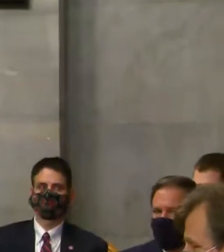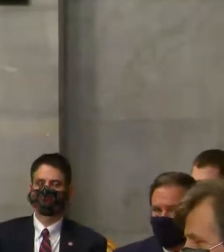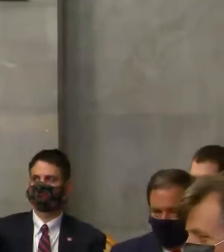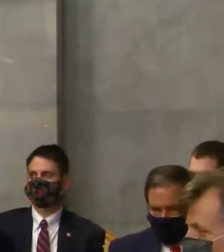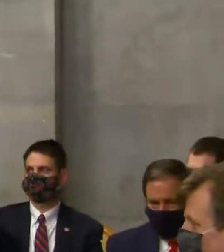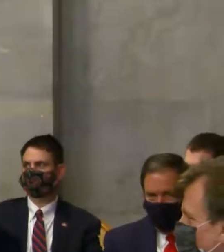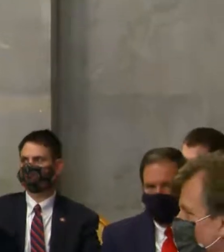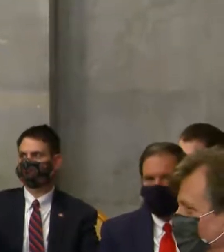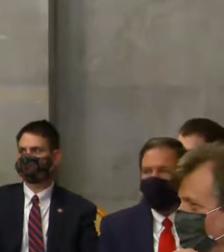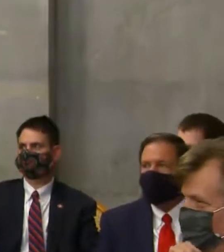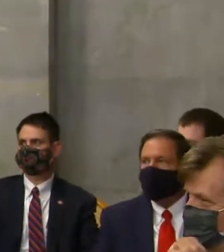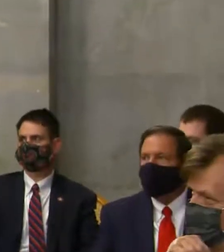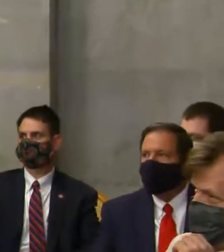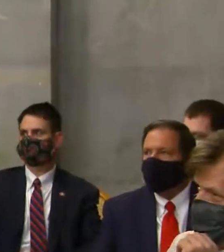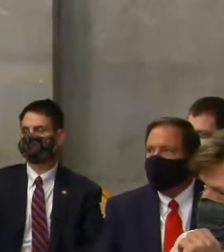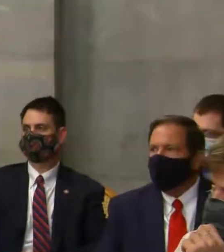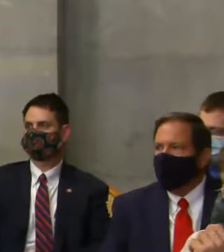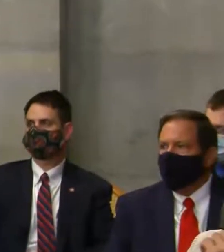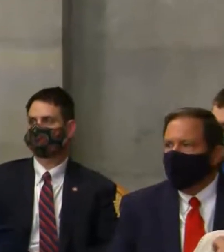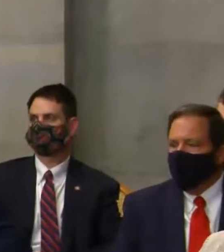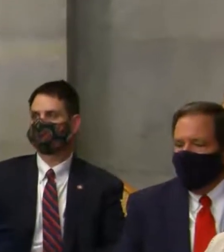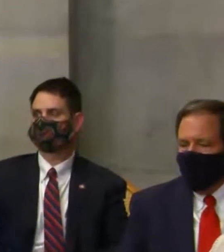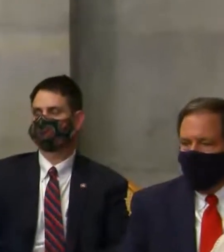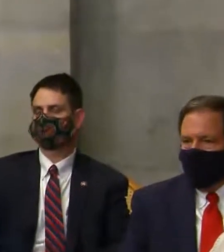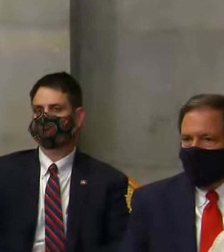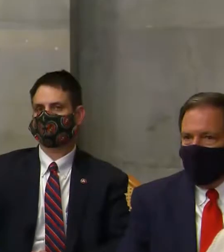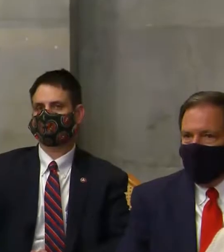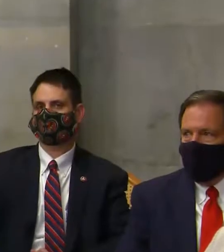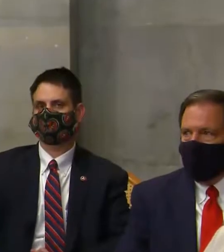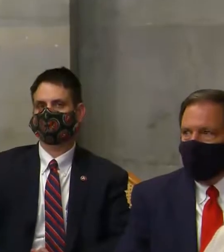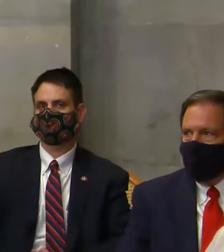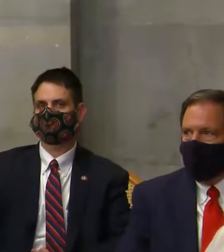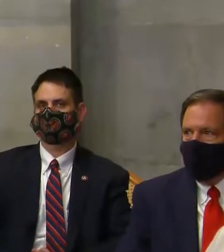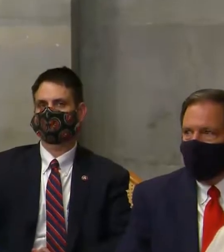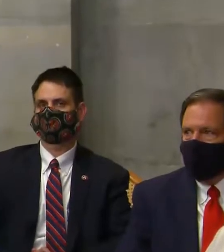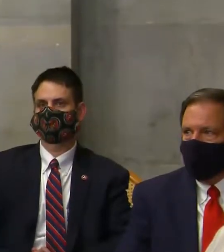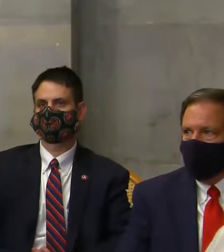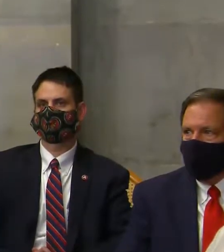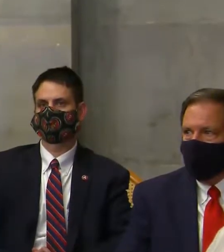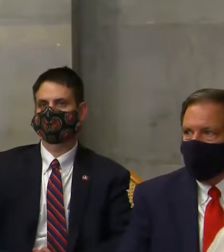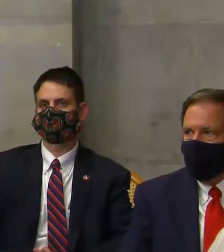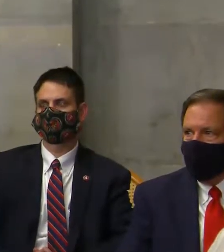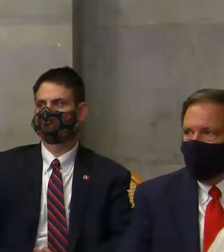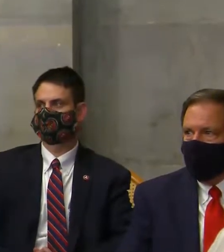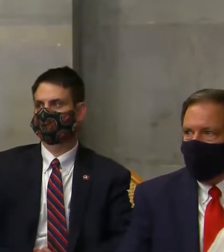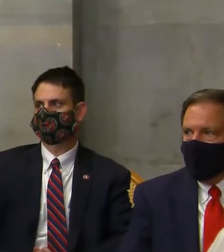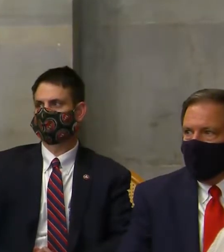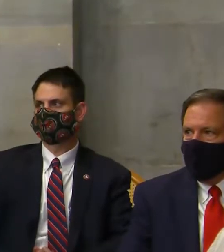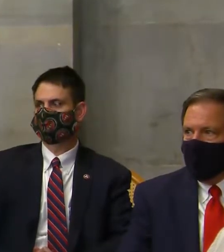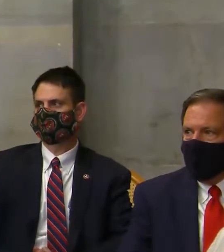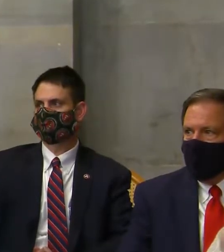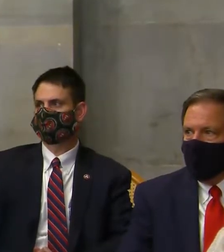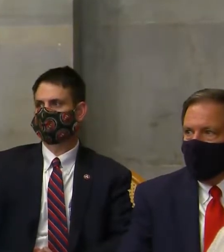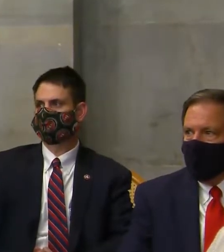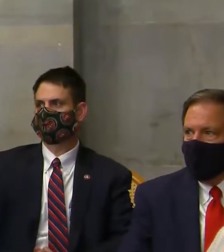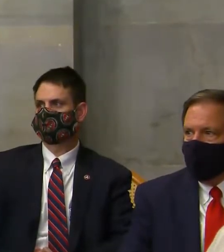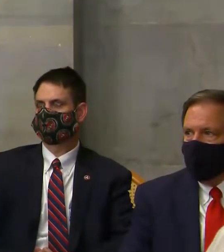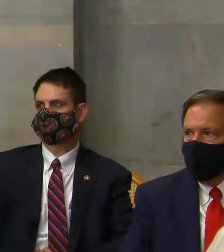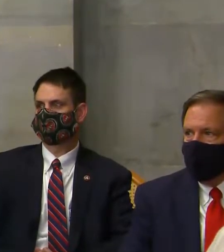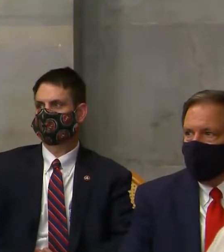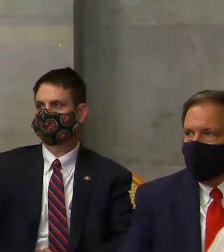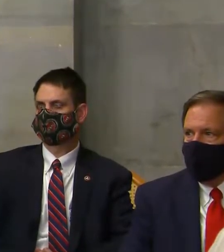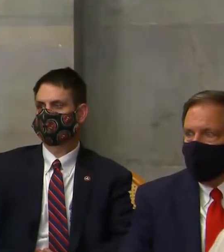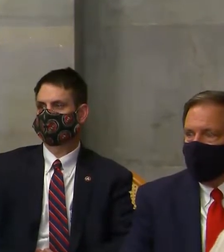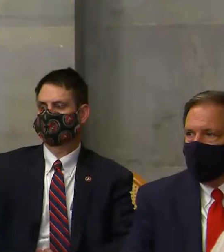thank members of the Post Commission who are here, the Tennessee Associations of Police Chief President and Germantown Police Chief Richard